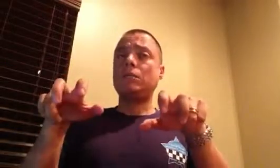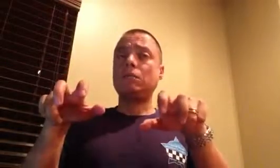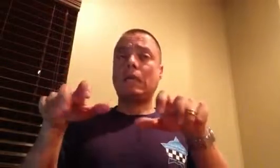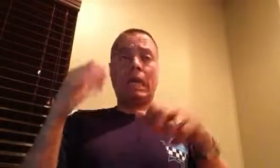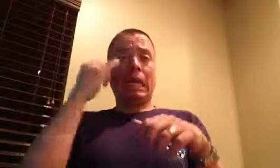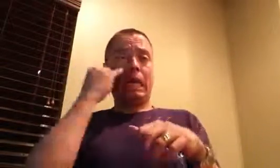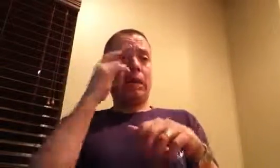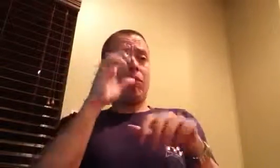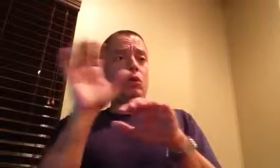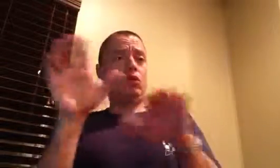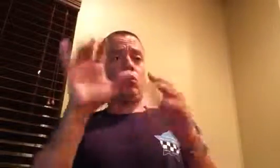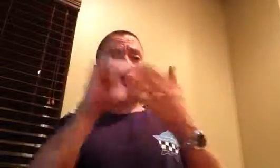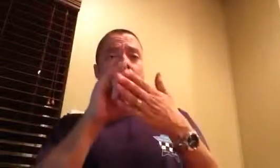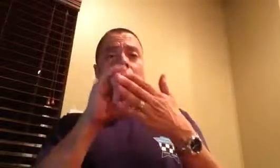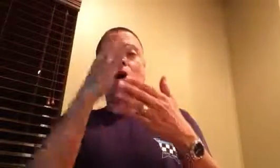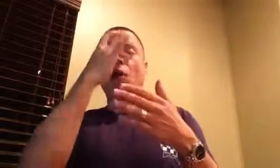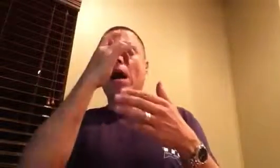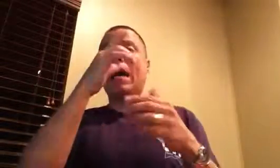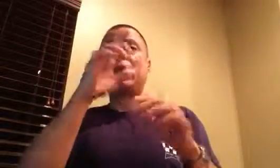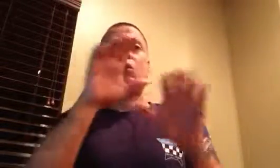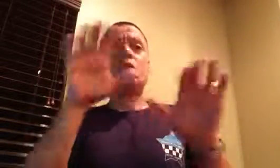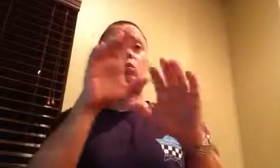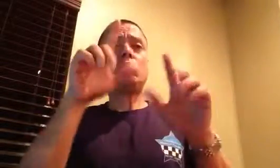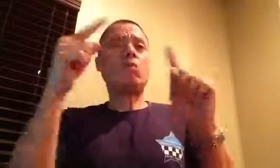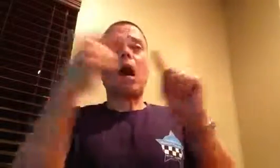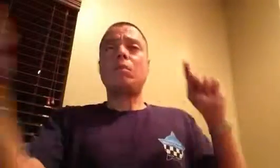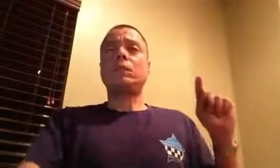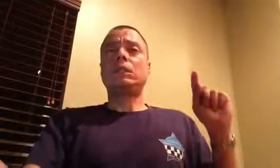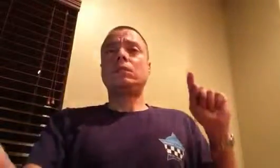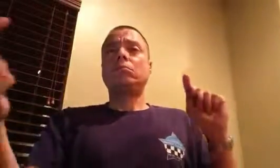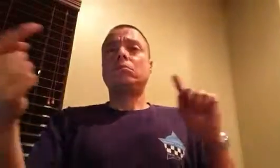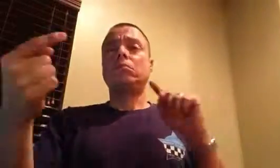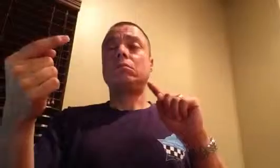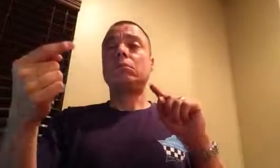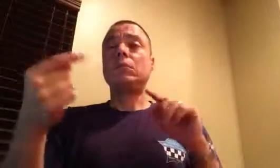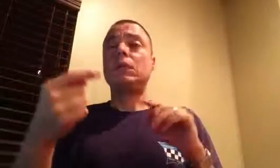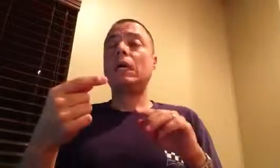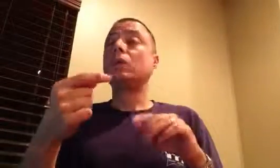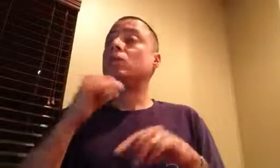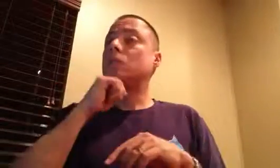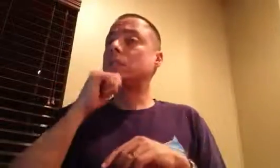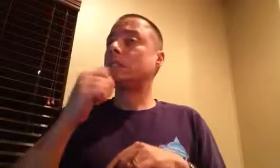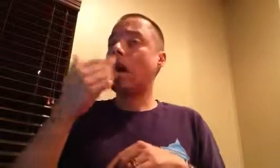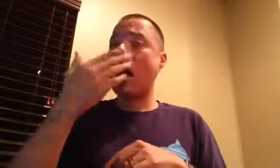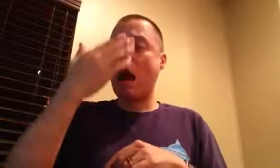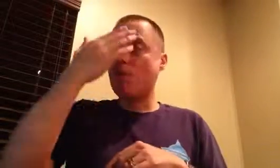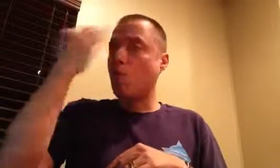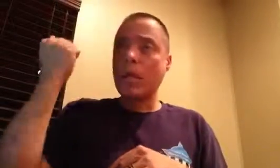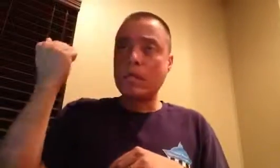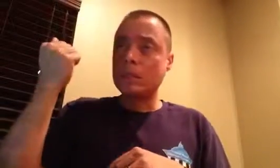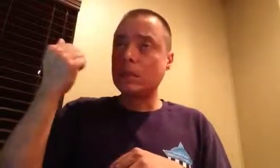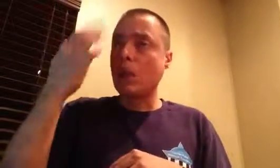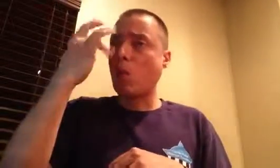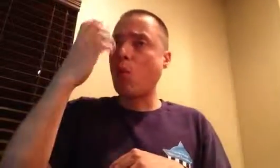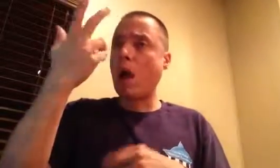the things you tell us not to do? Do not forget why you are attending these conferences,